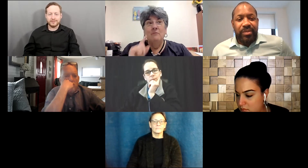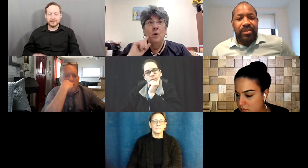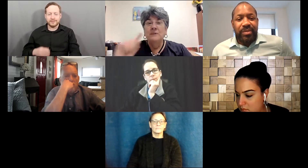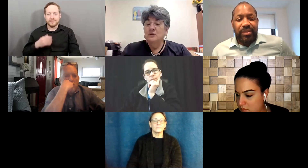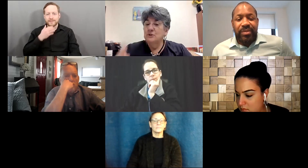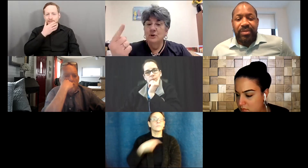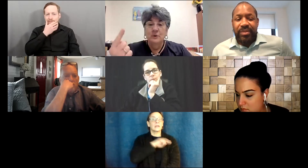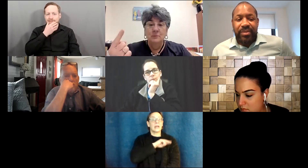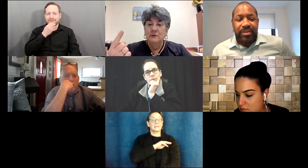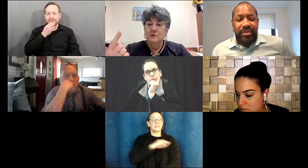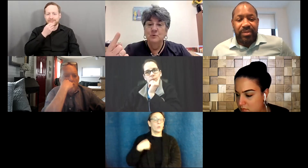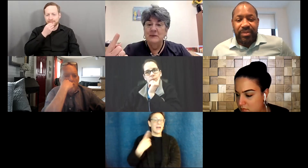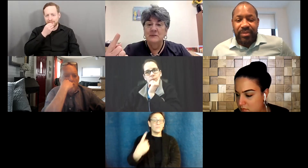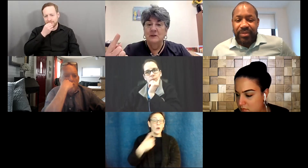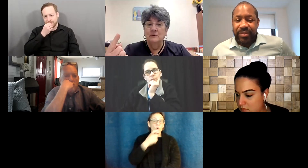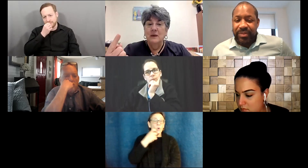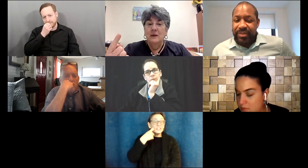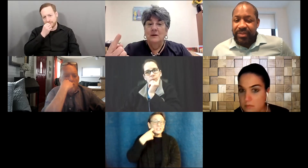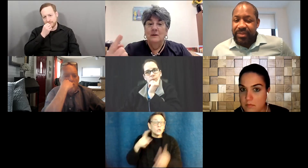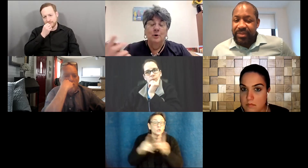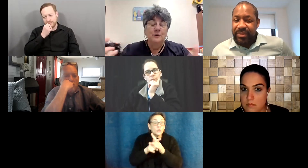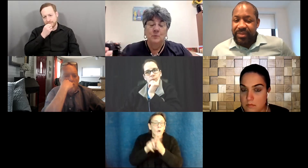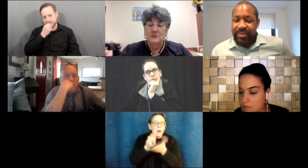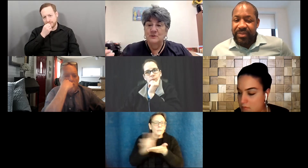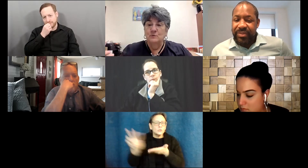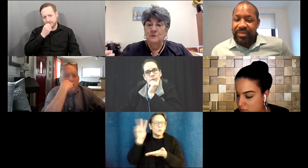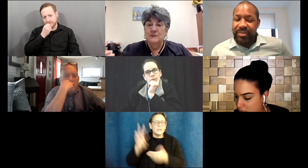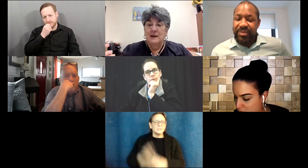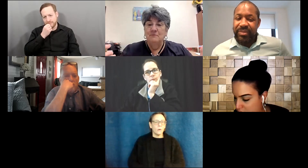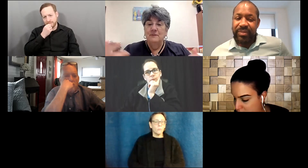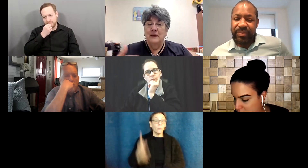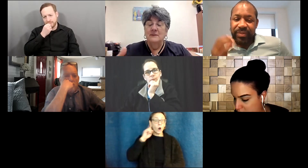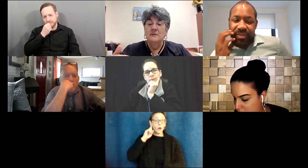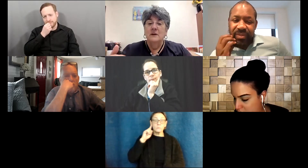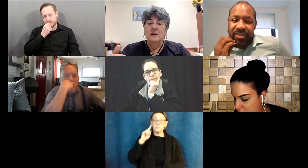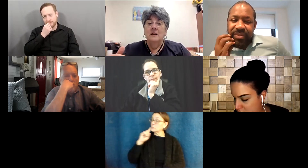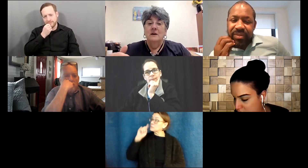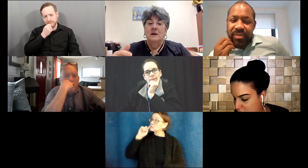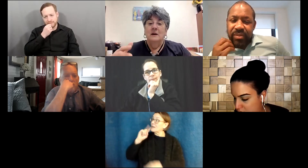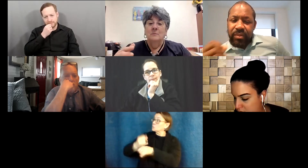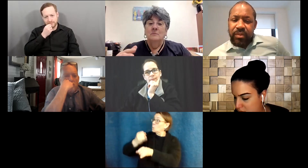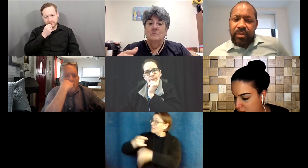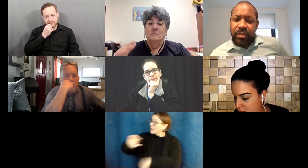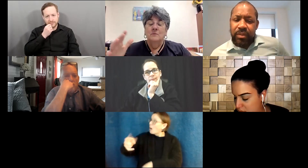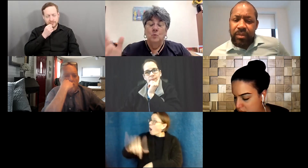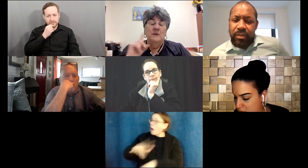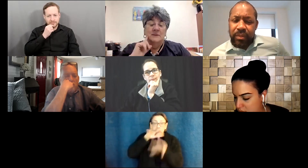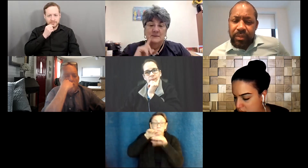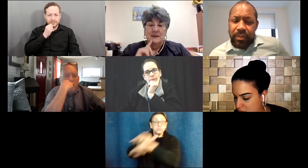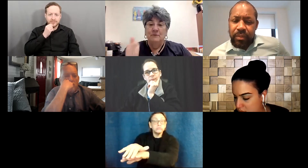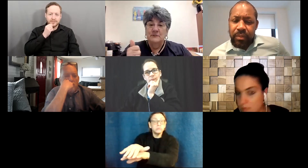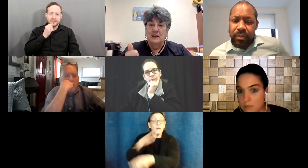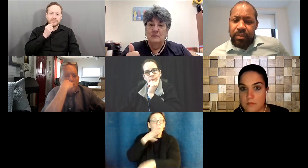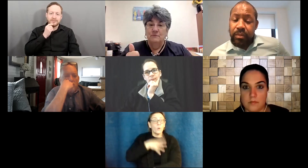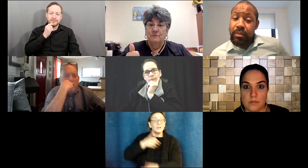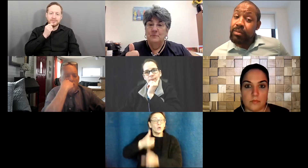we have one that just showed up here 2 weeks ago. Heard there was a school for the deaf, and the woman is